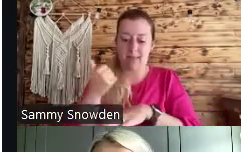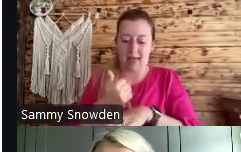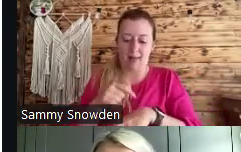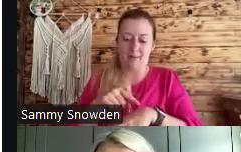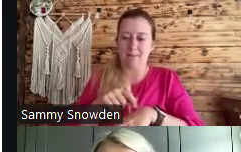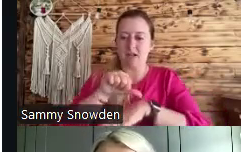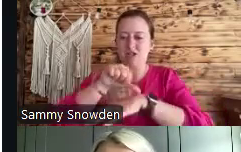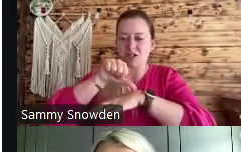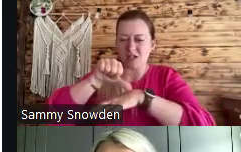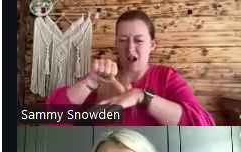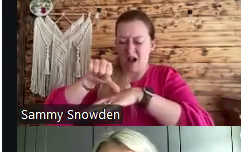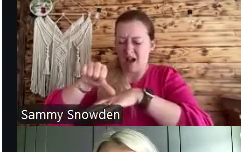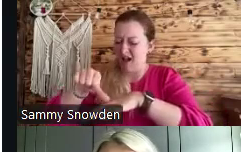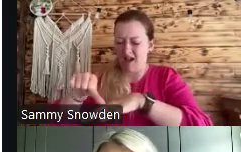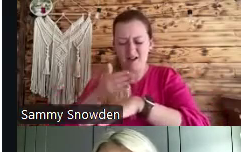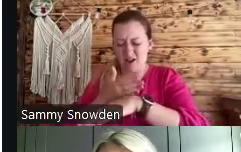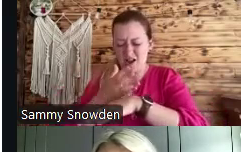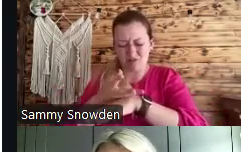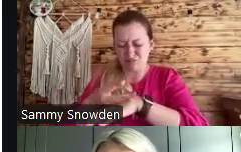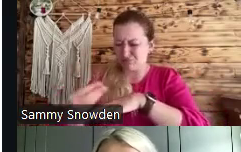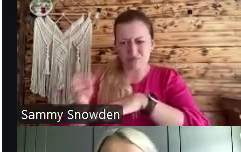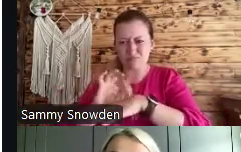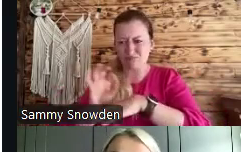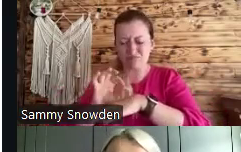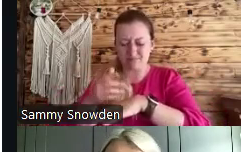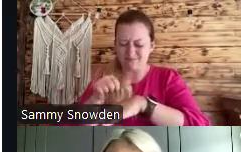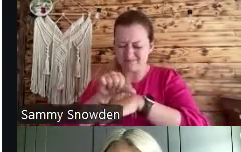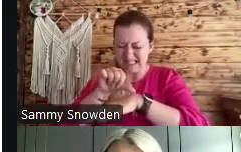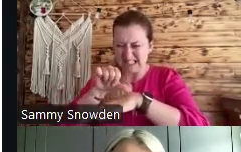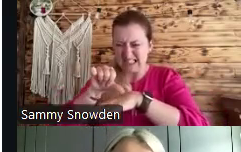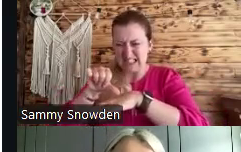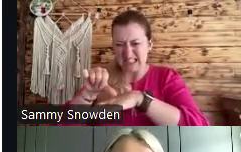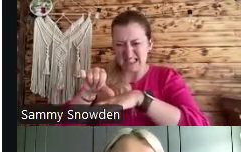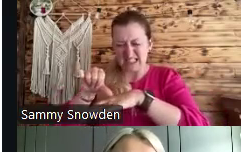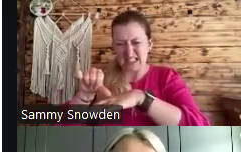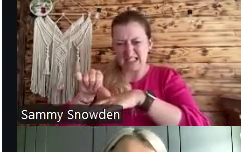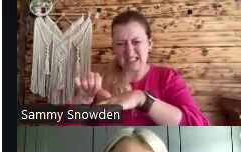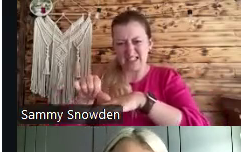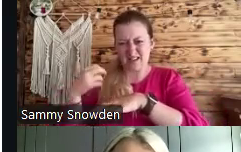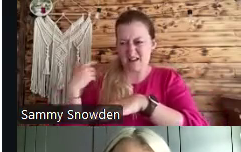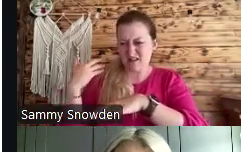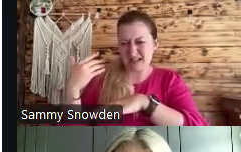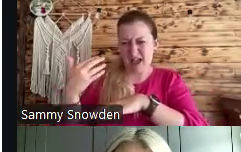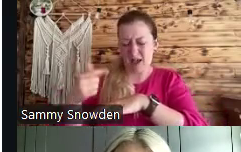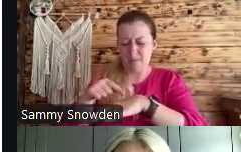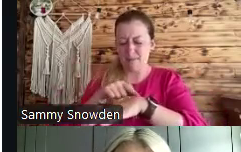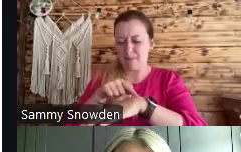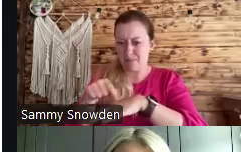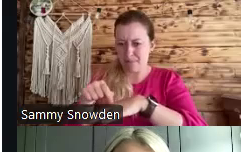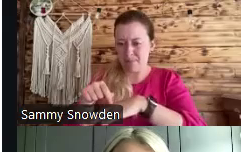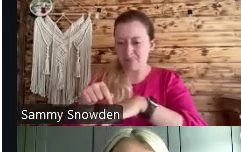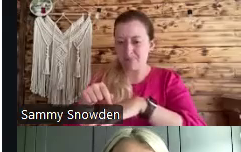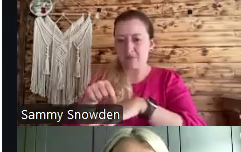not healing, maybe we're lacking in enzymes. So increase your raw food. Don't overcook your food because that's got natural enzymes